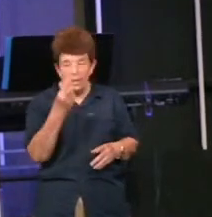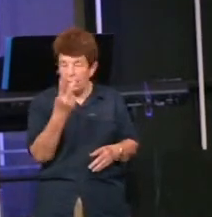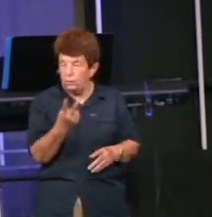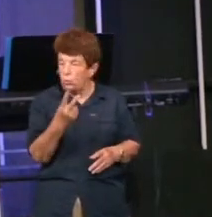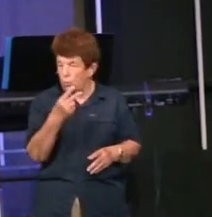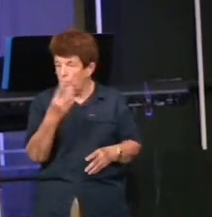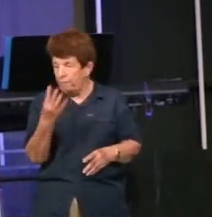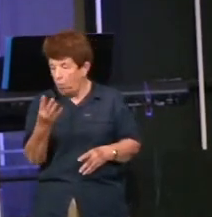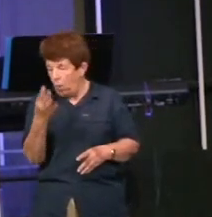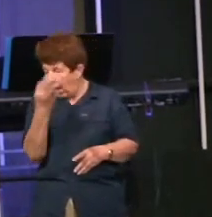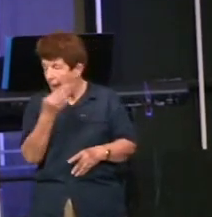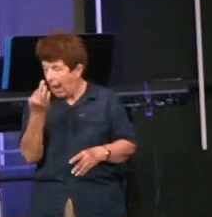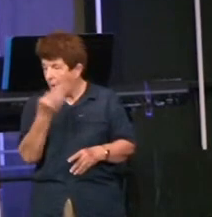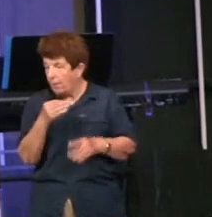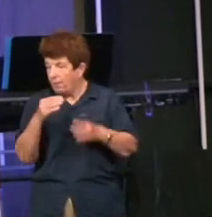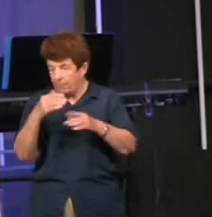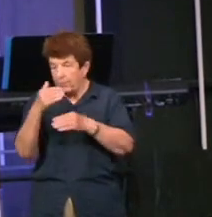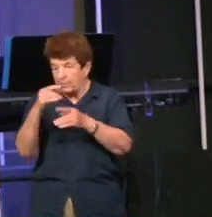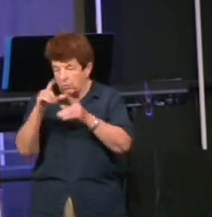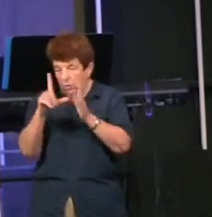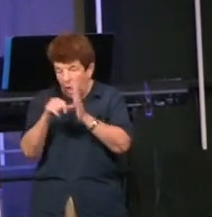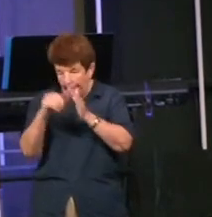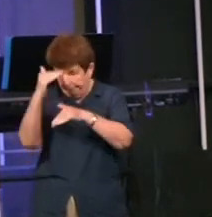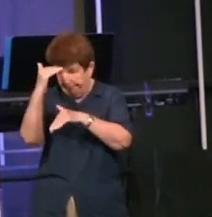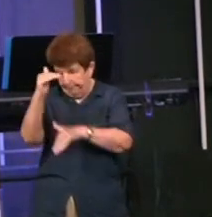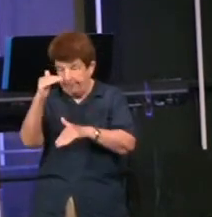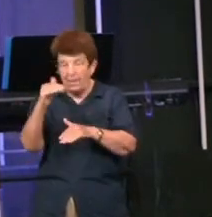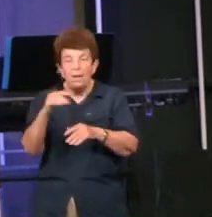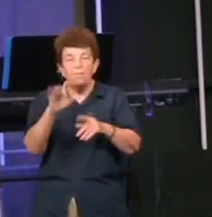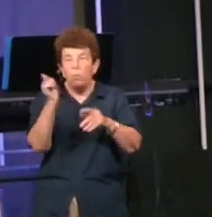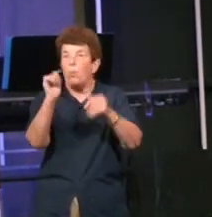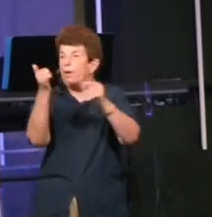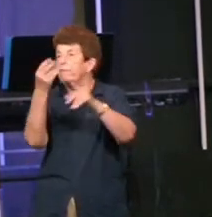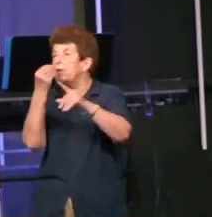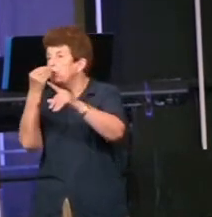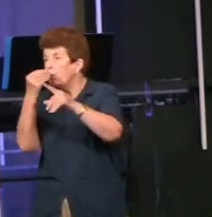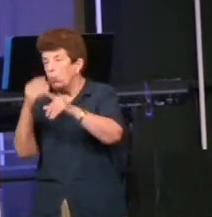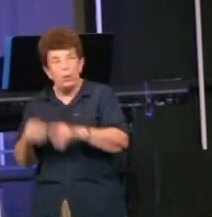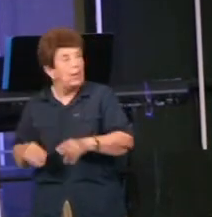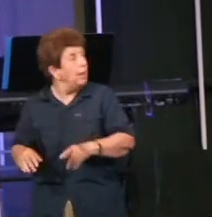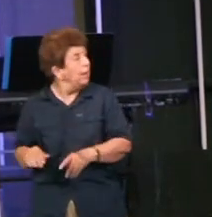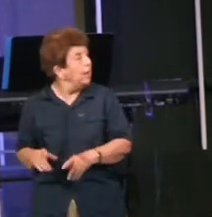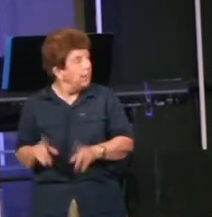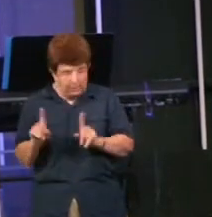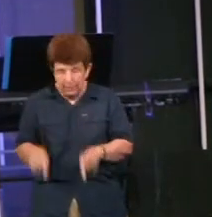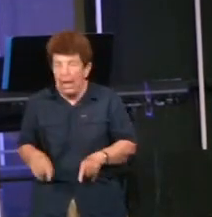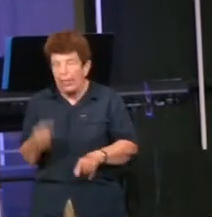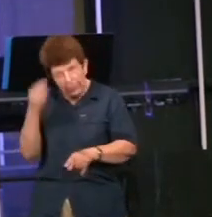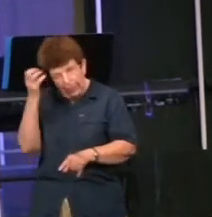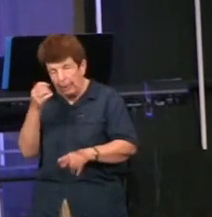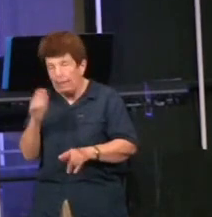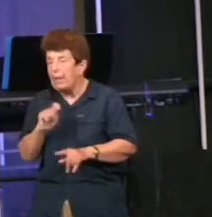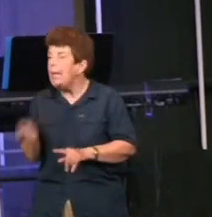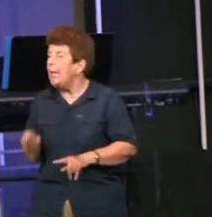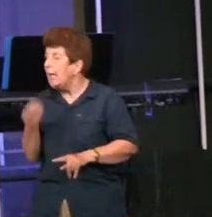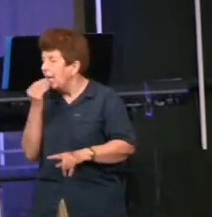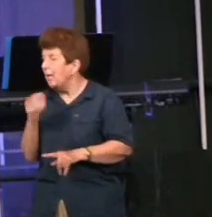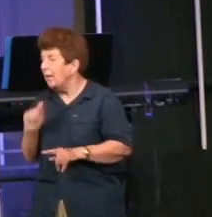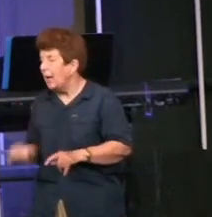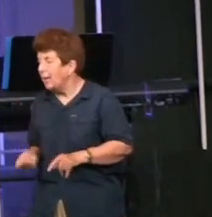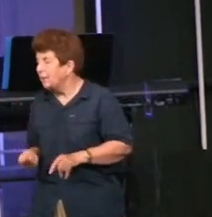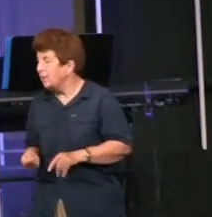window in my life between when I finish a meal and then start thinking about what to eat next.